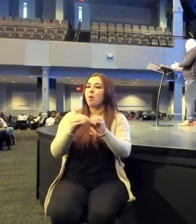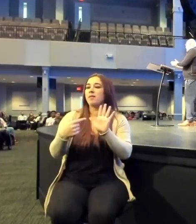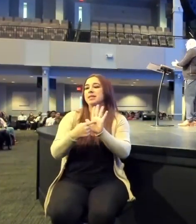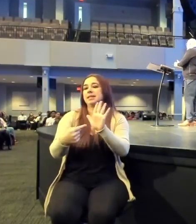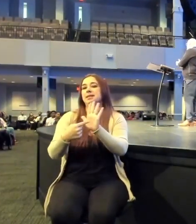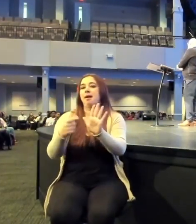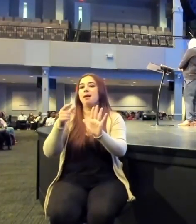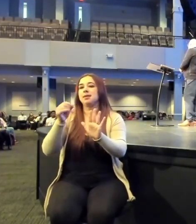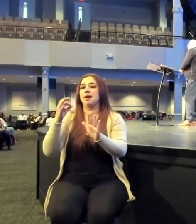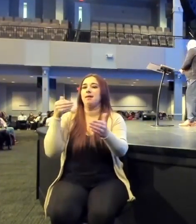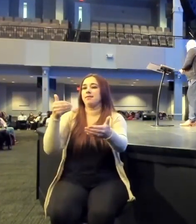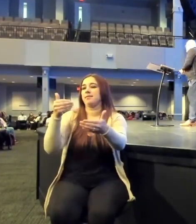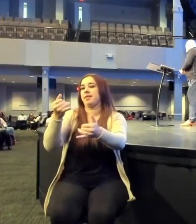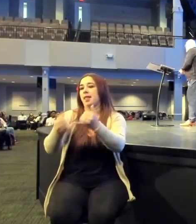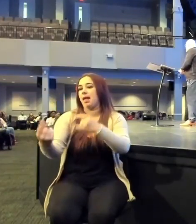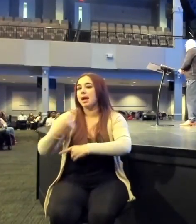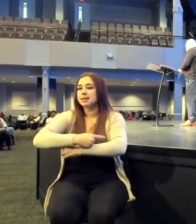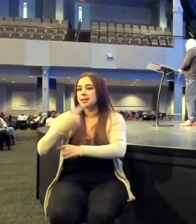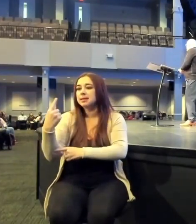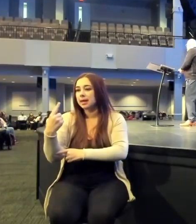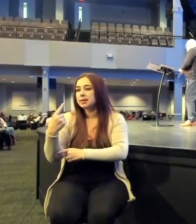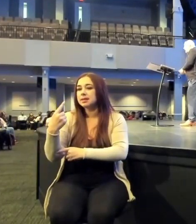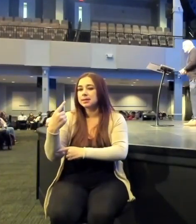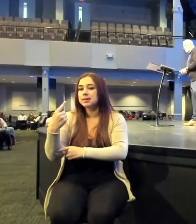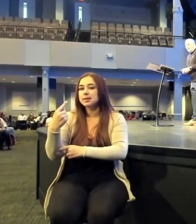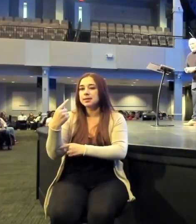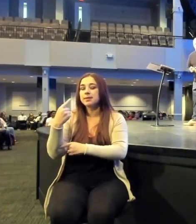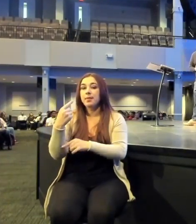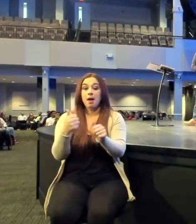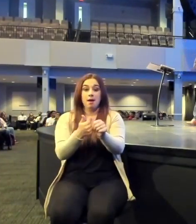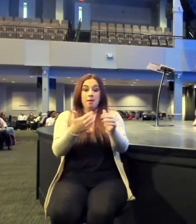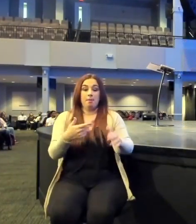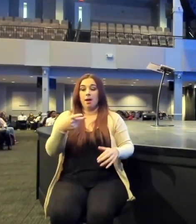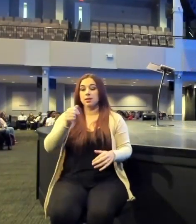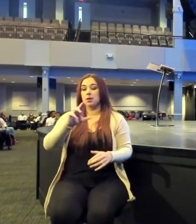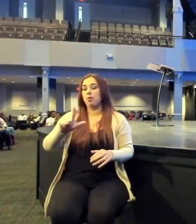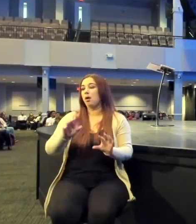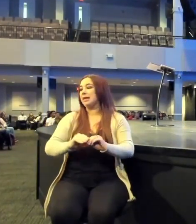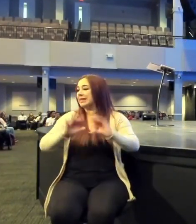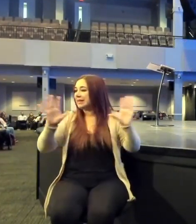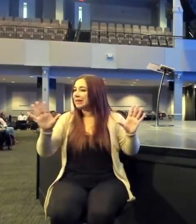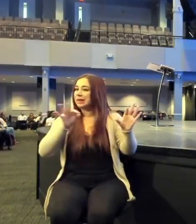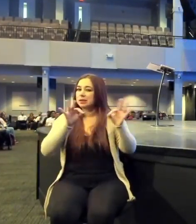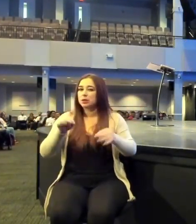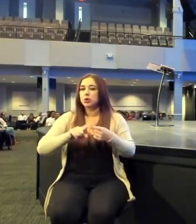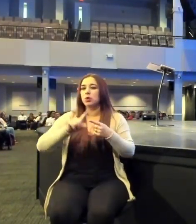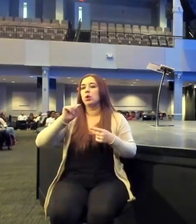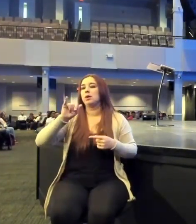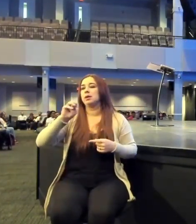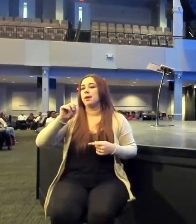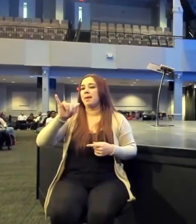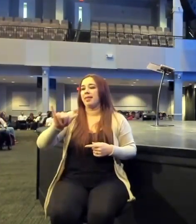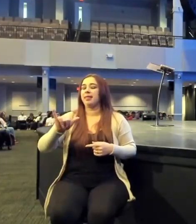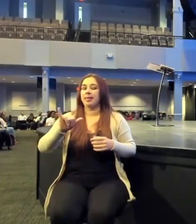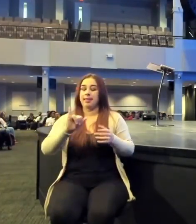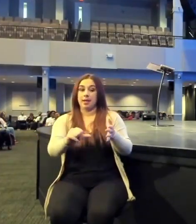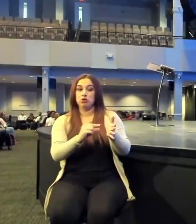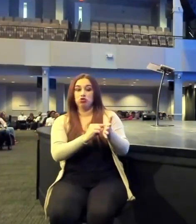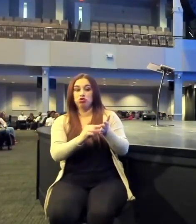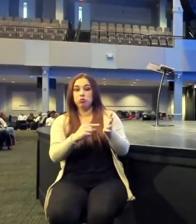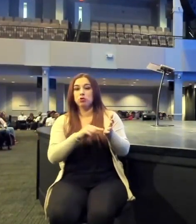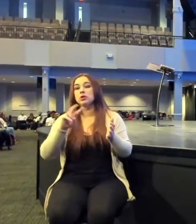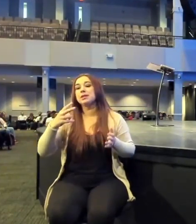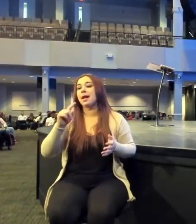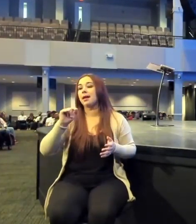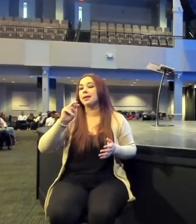sign of the last days. The Apostle Paul made clear to Timothy in a very clear passage of Scripture in